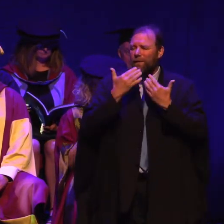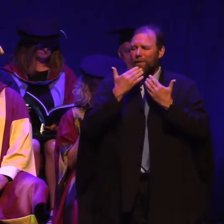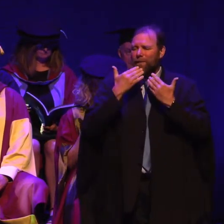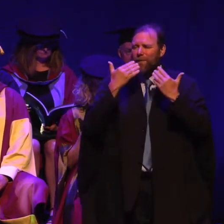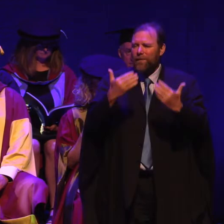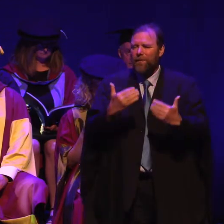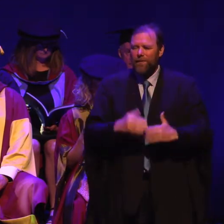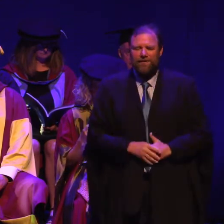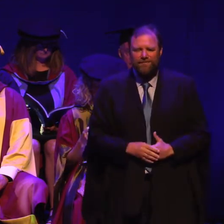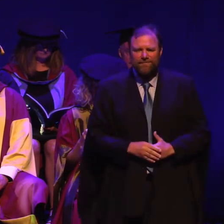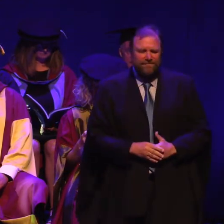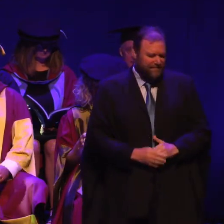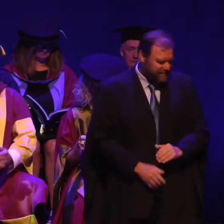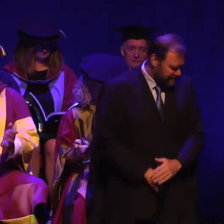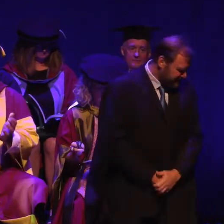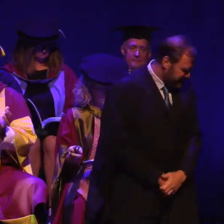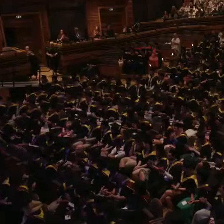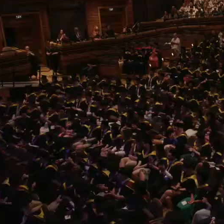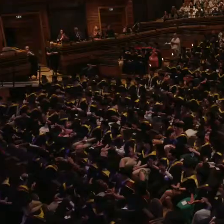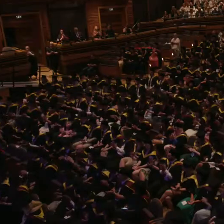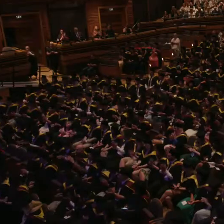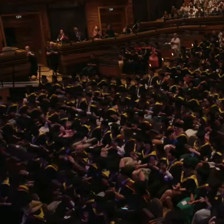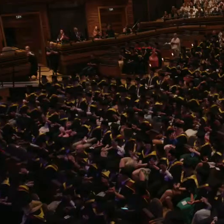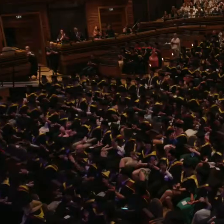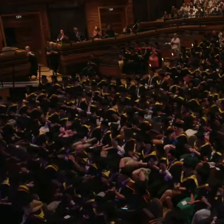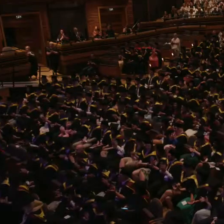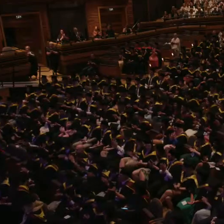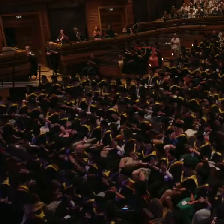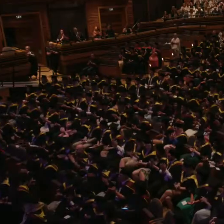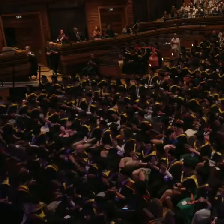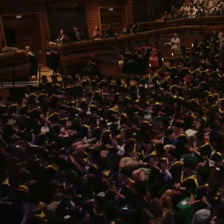Diolch yn fawr iawn. Thank you.